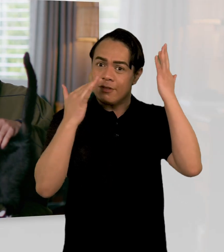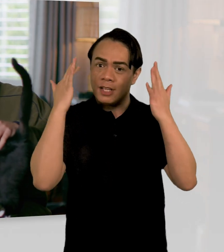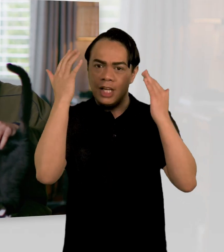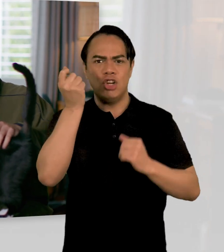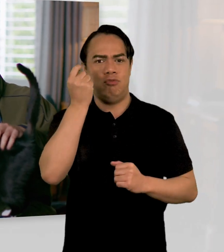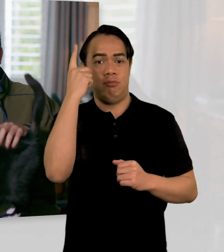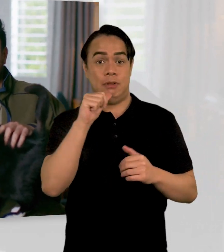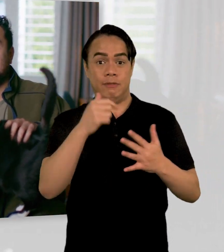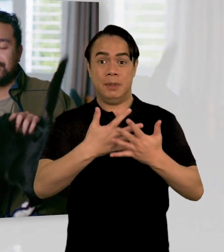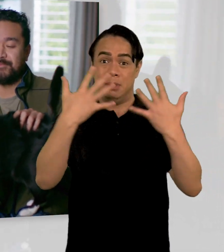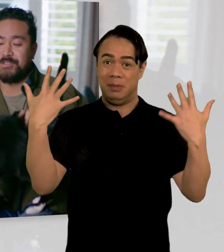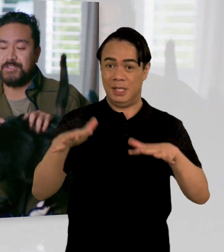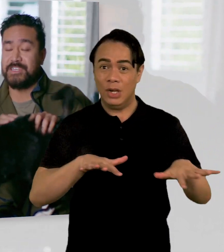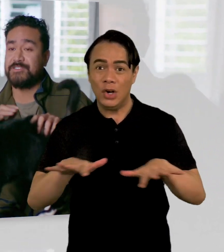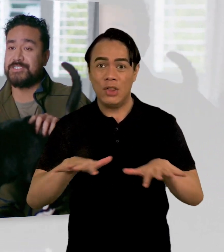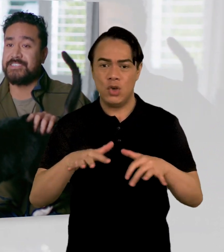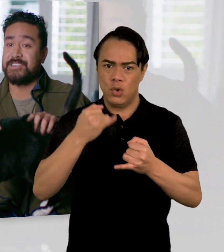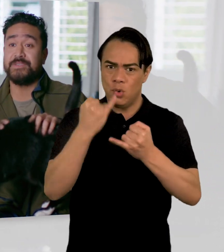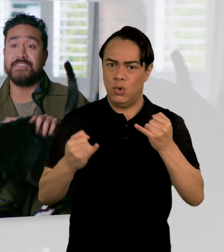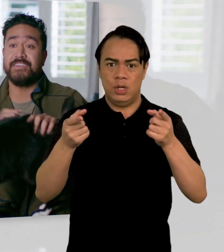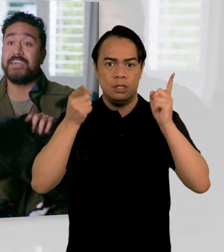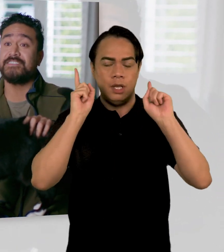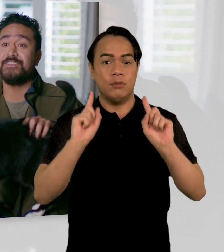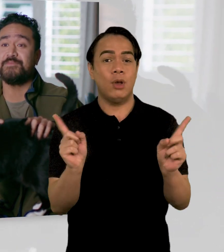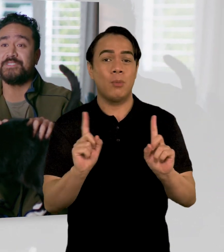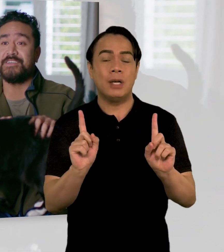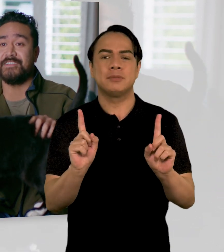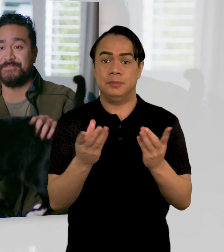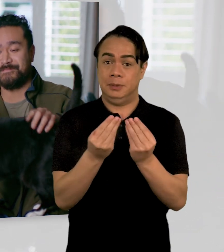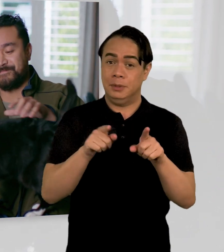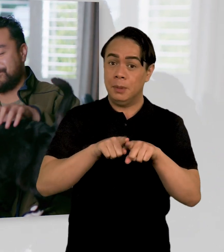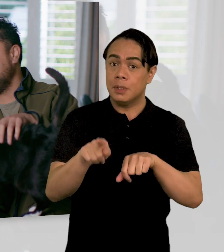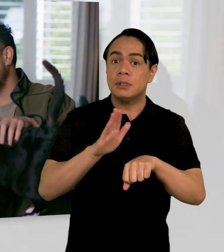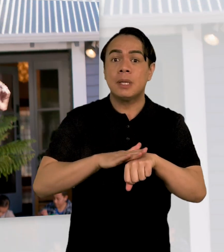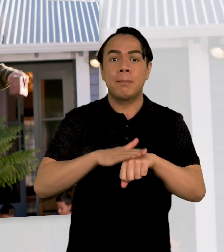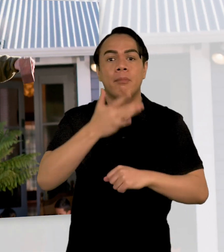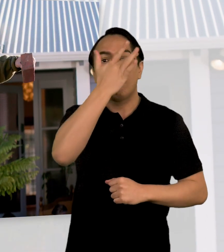keep thinking, in a big shake, one of the most dangerous things can be something you can't see from inside.